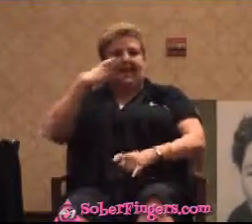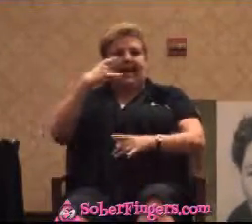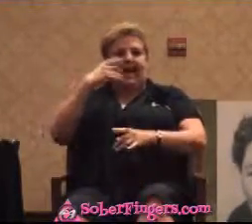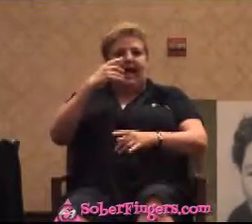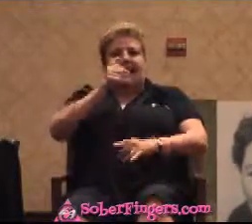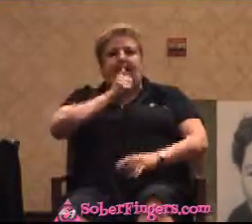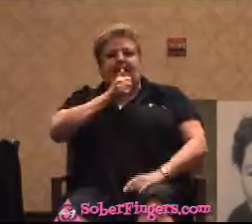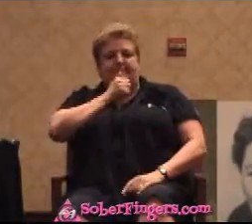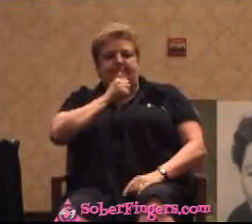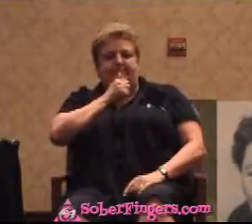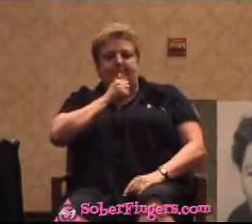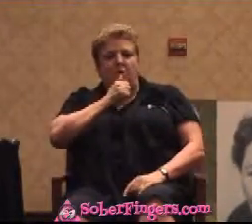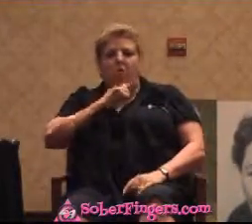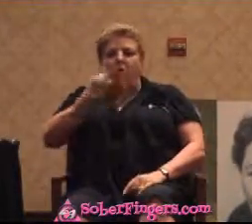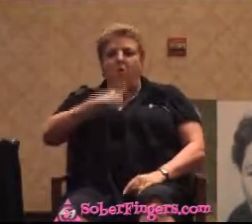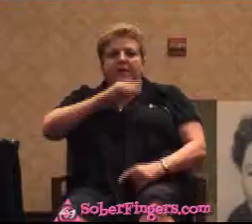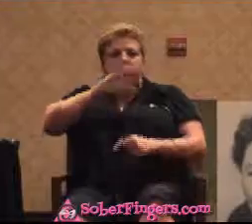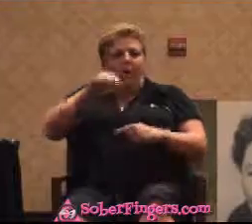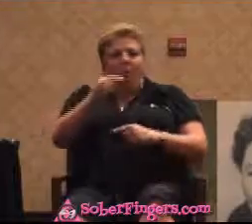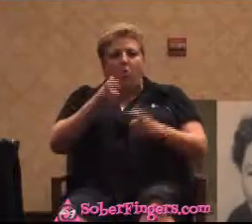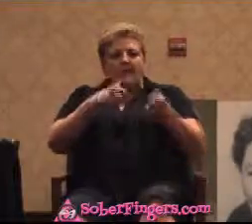is alcohol. Shh.